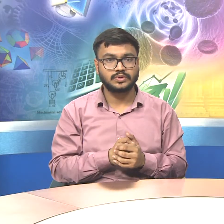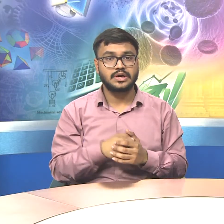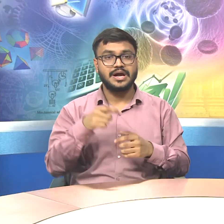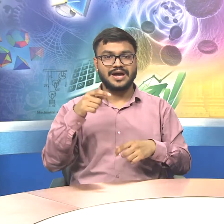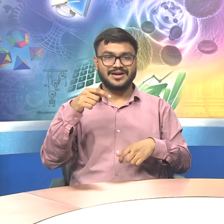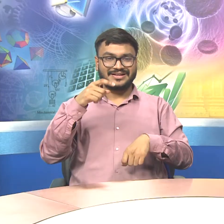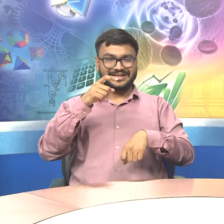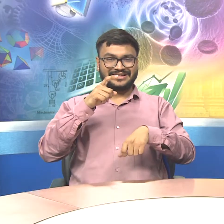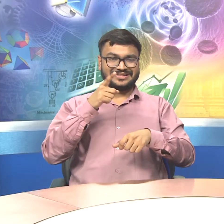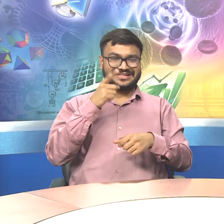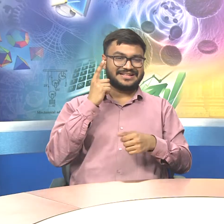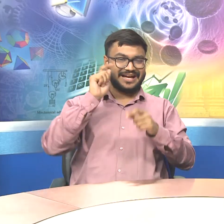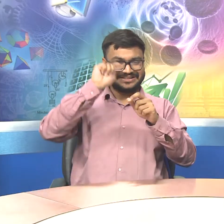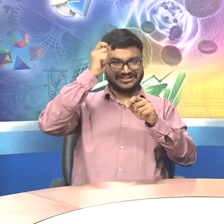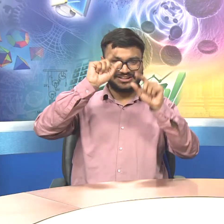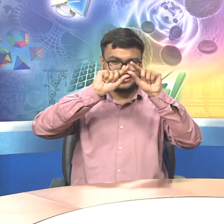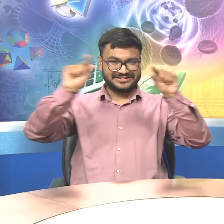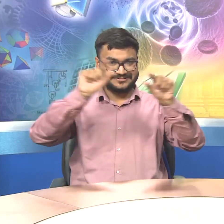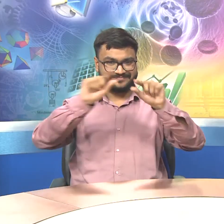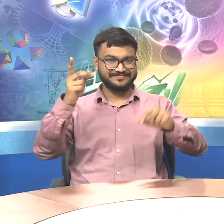I will not come home tonight.